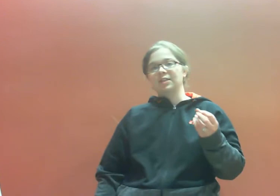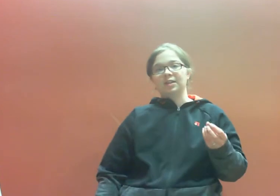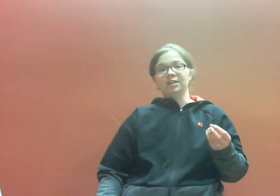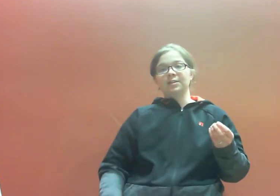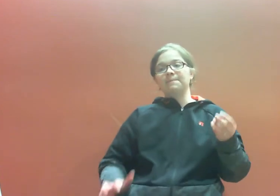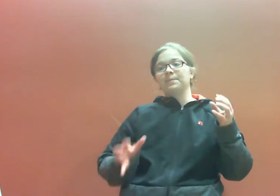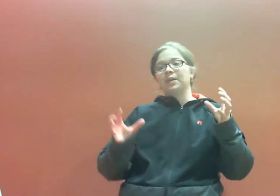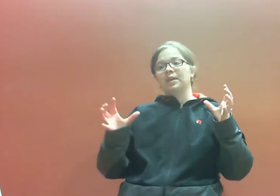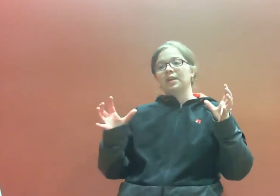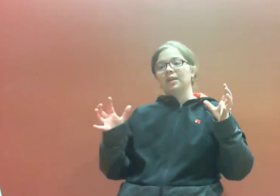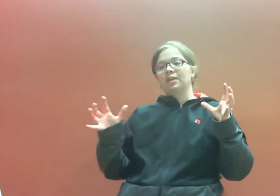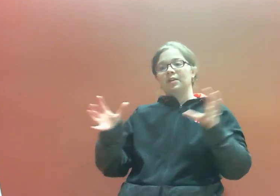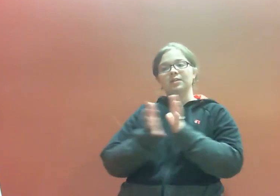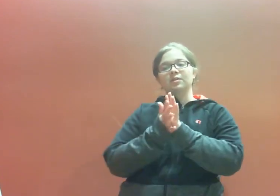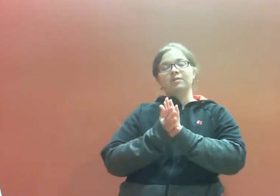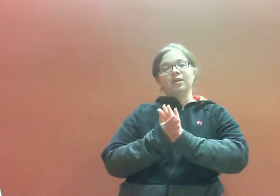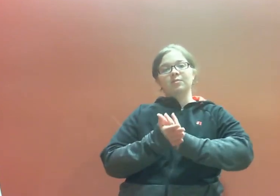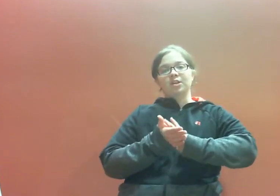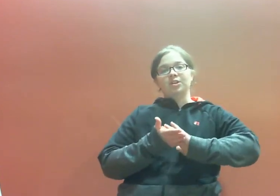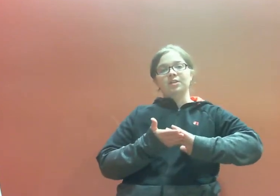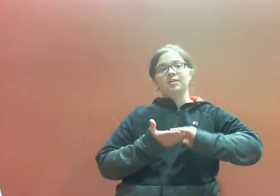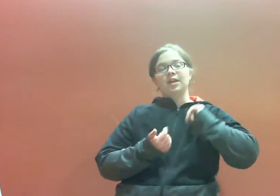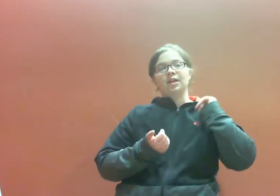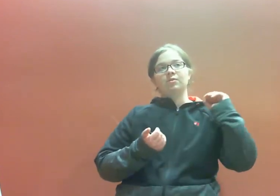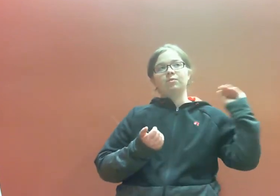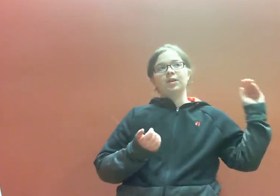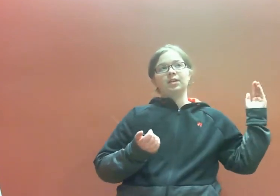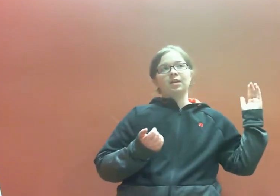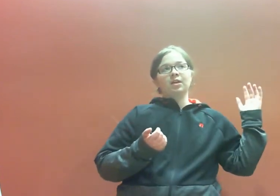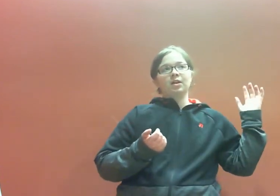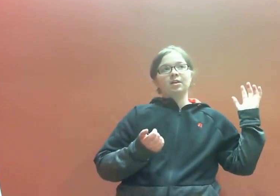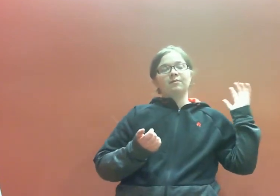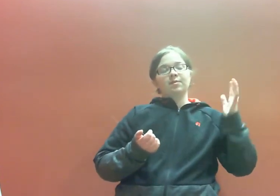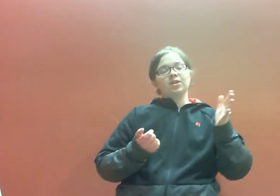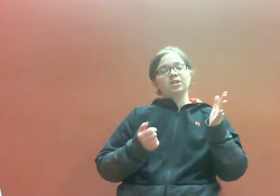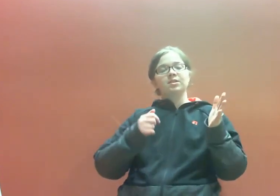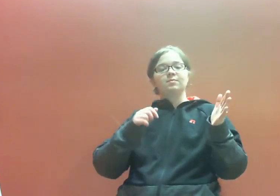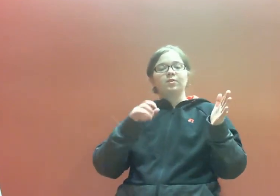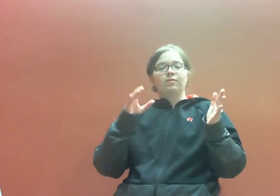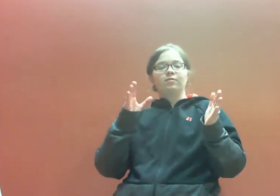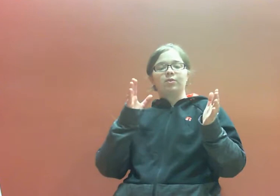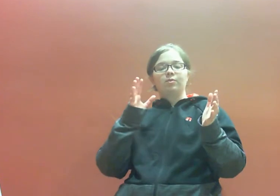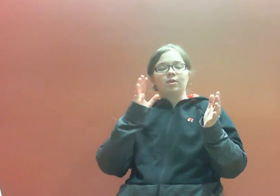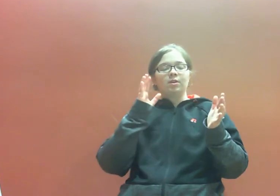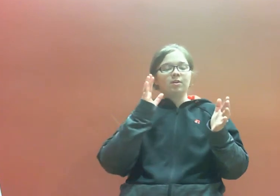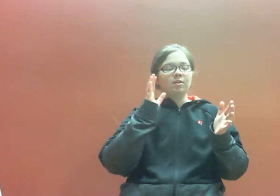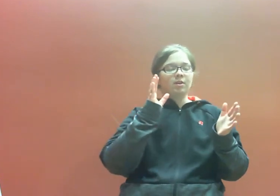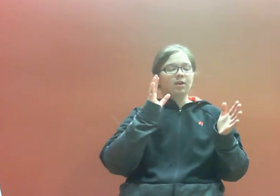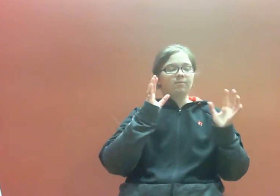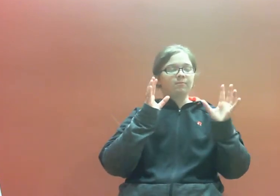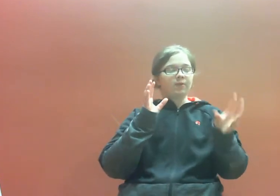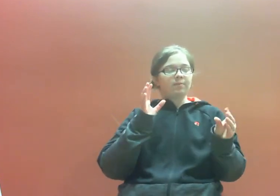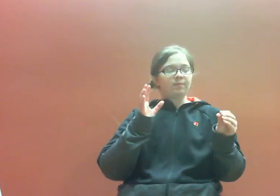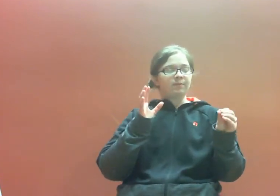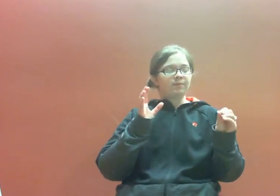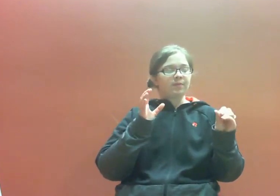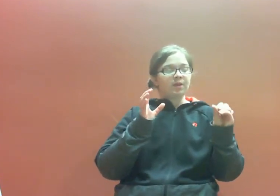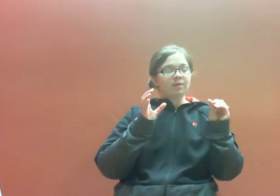duct, it collects all the vibrations, and when vibrations move through from